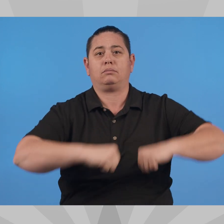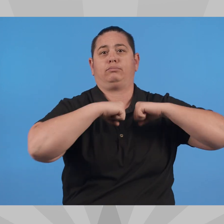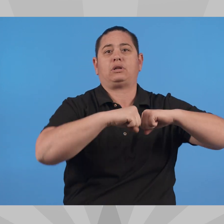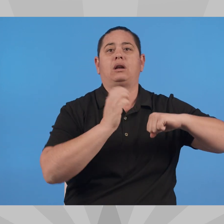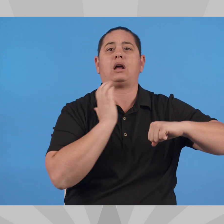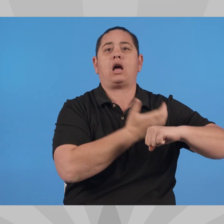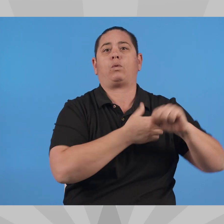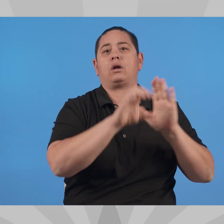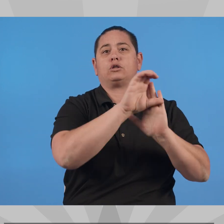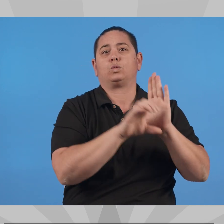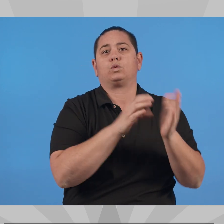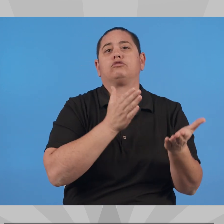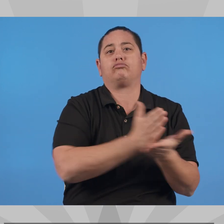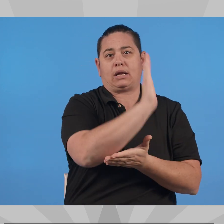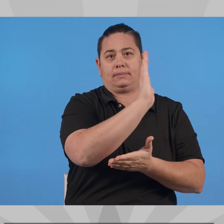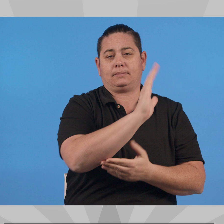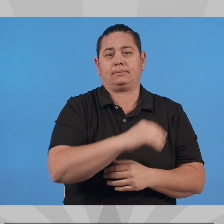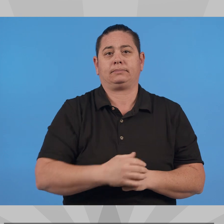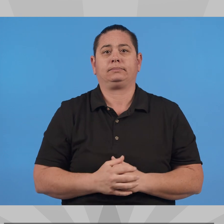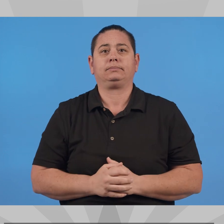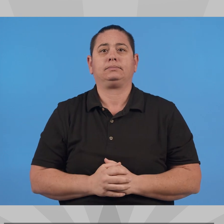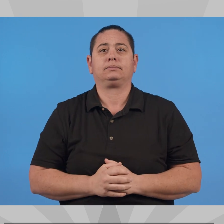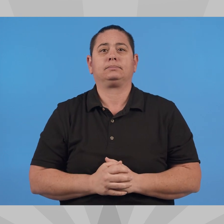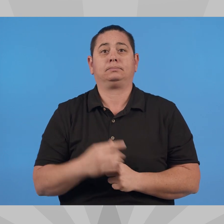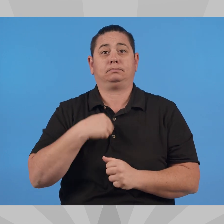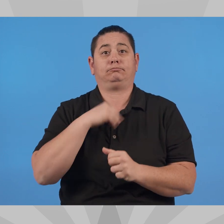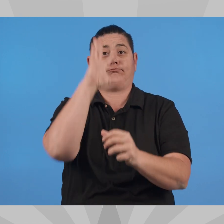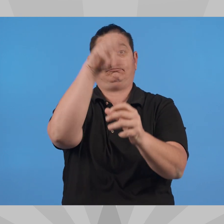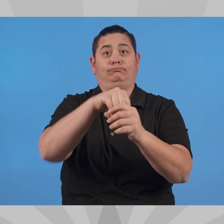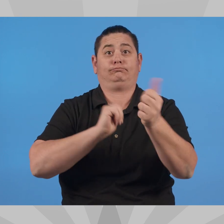choice, and protecting our constitutional rights.